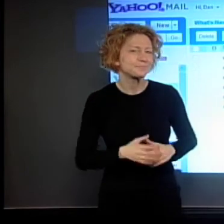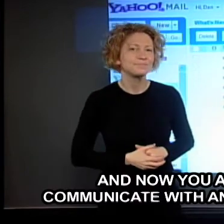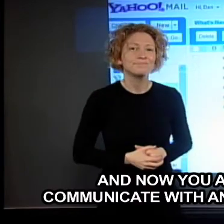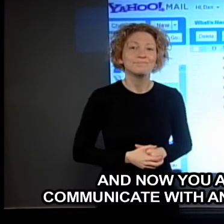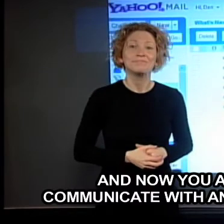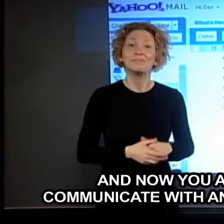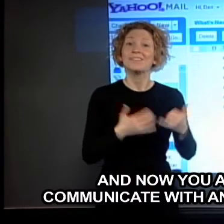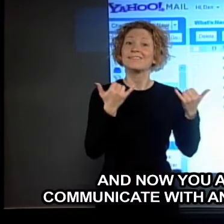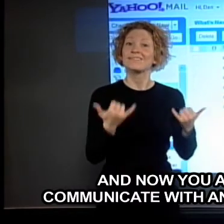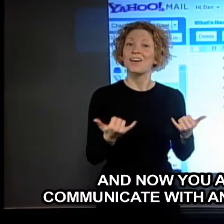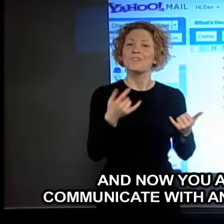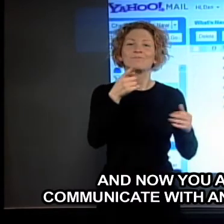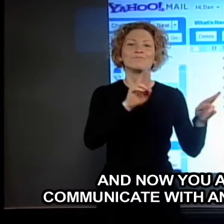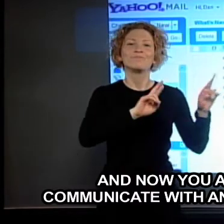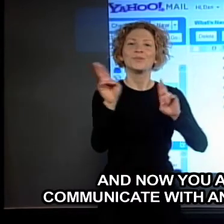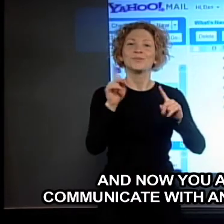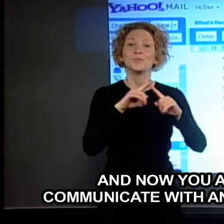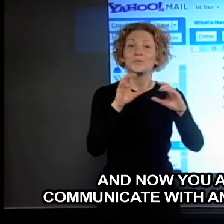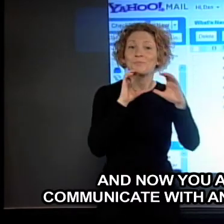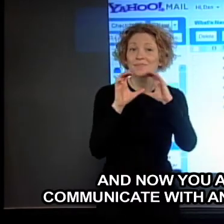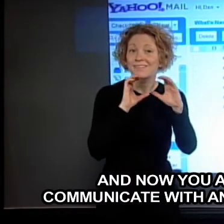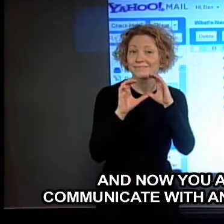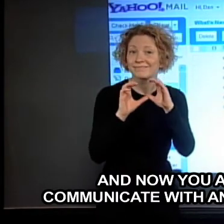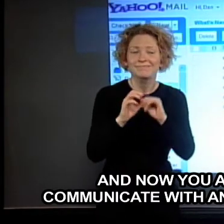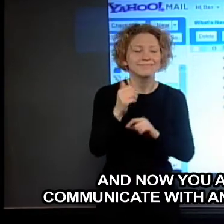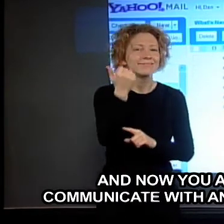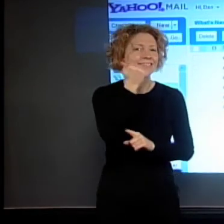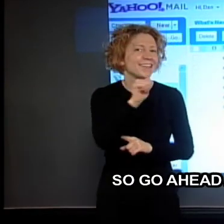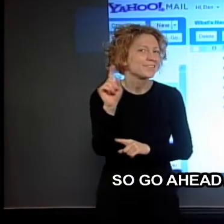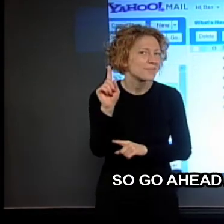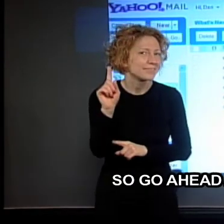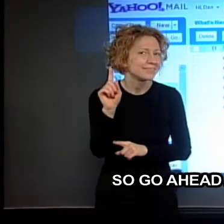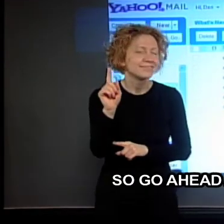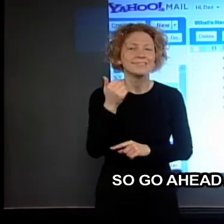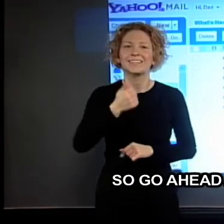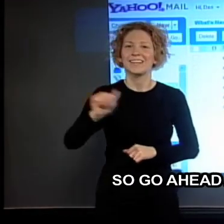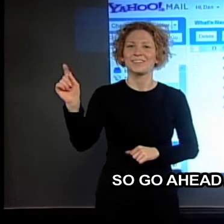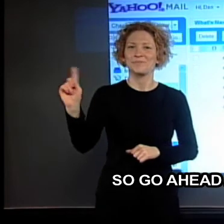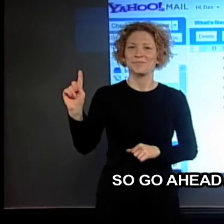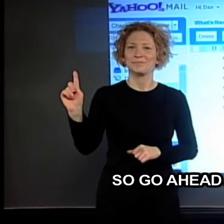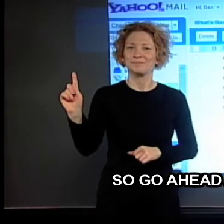And now you are ready to communicate with anyone, anywhere. So go ahead and enjoy.